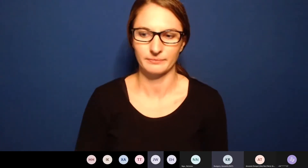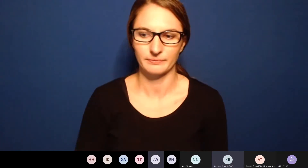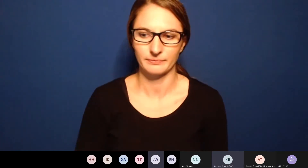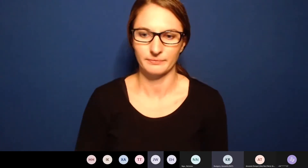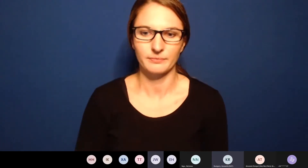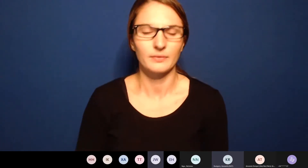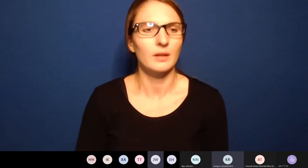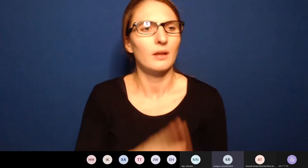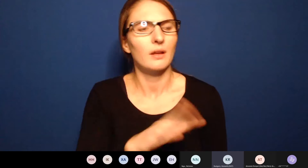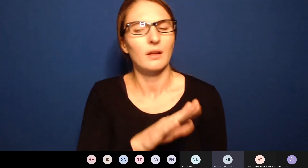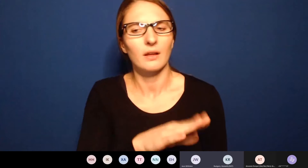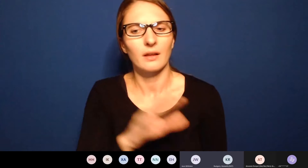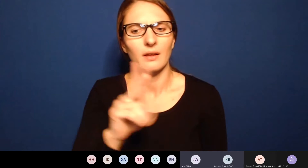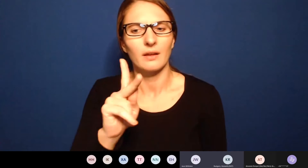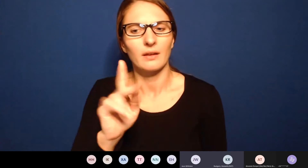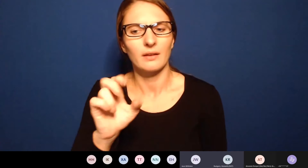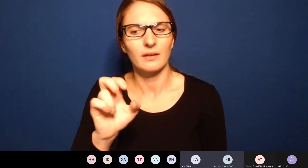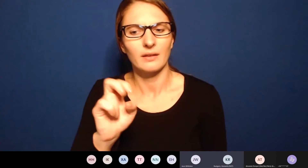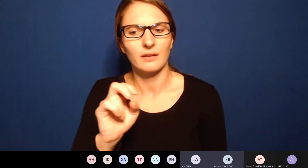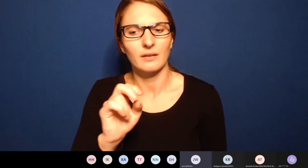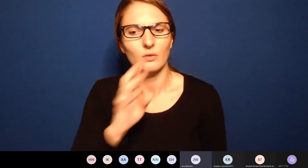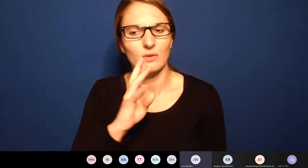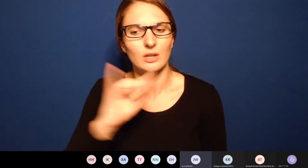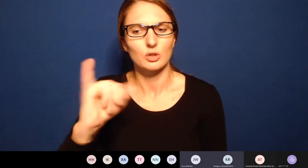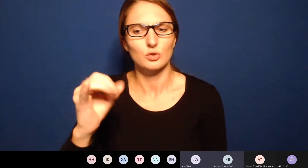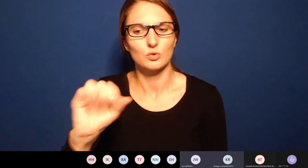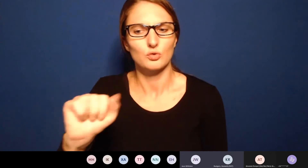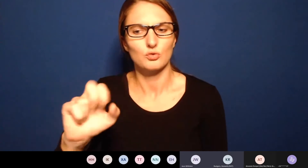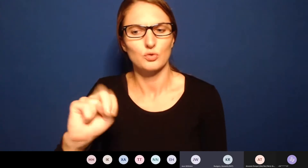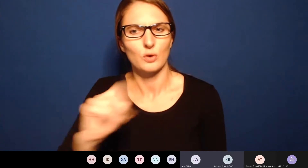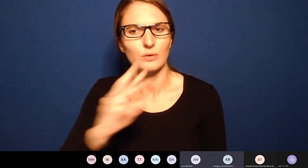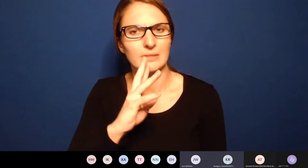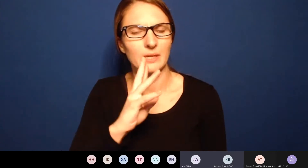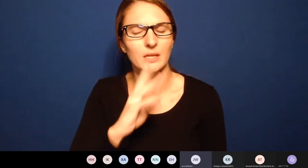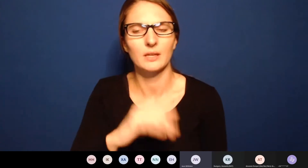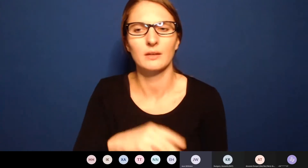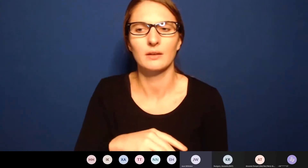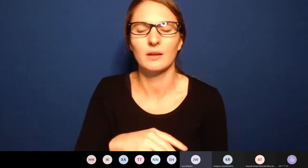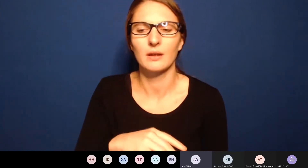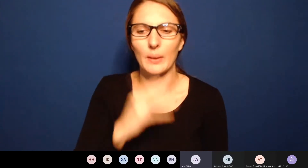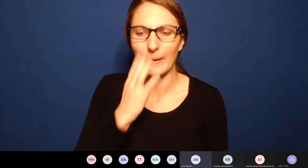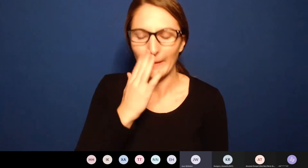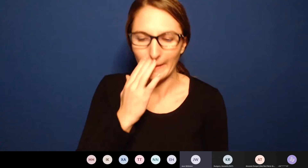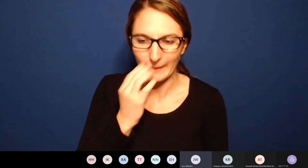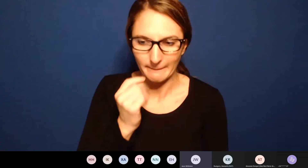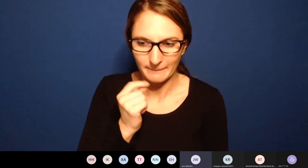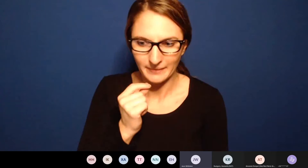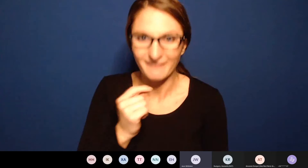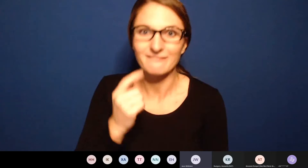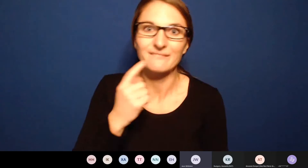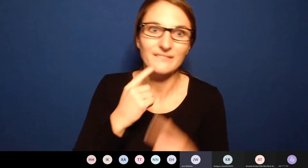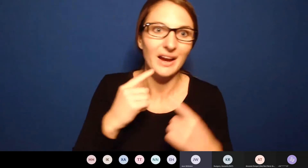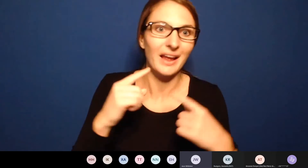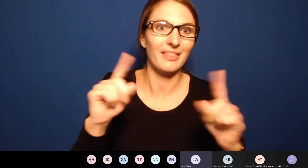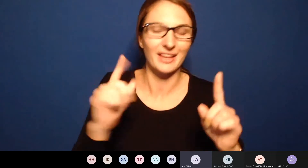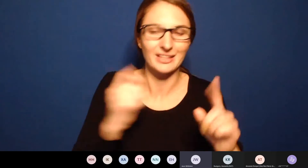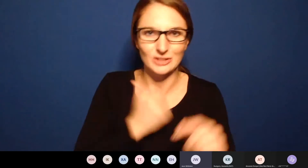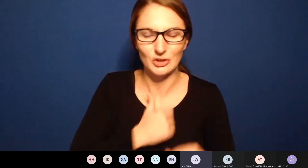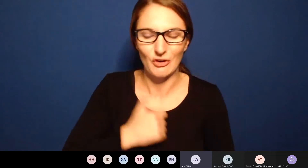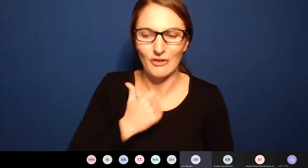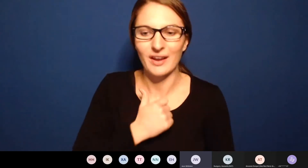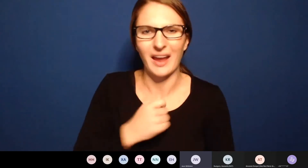Ken, this is Joan. Yeah, go ahead, Joan. Finally, I'm not in my car, which is like why I can speak now.